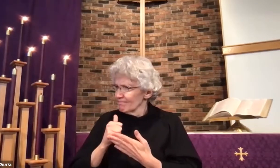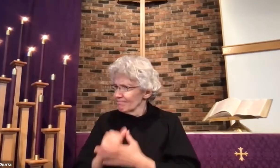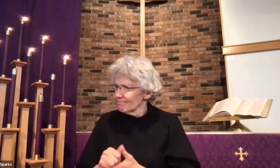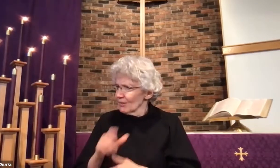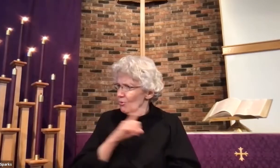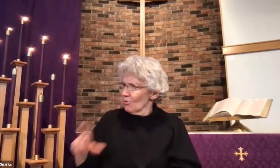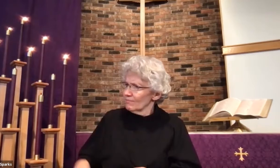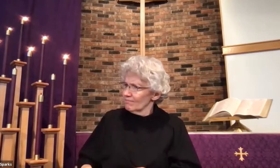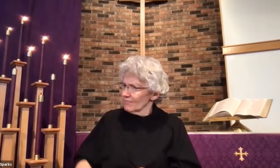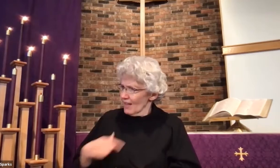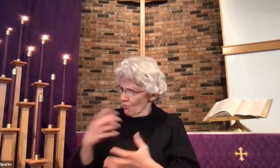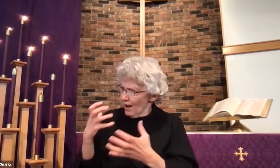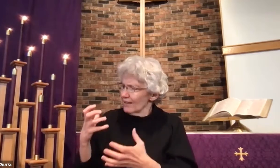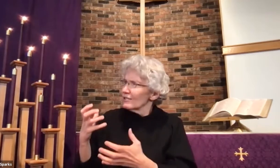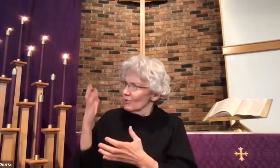me.